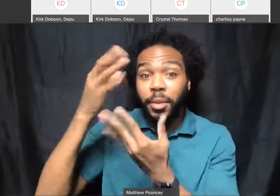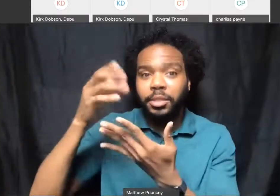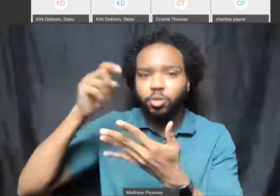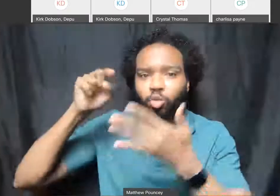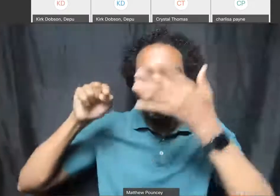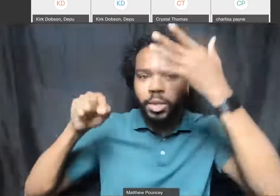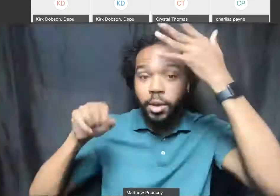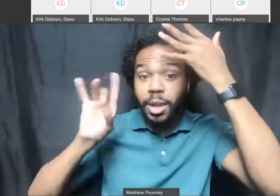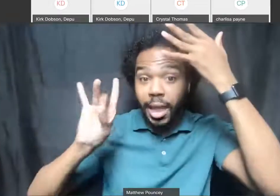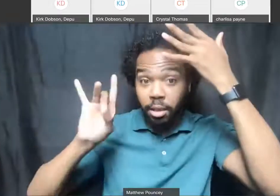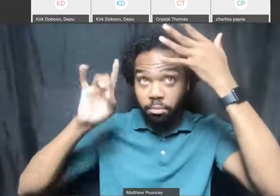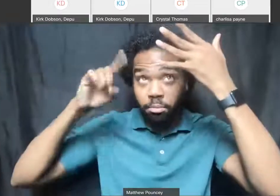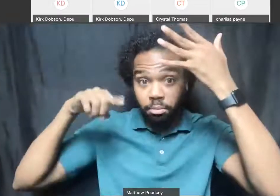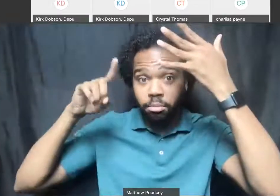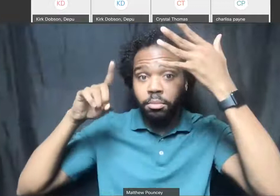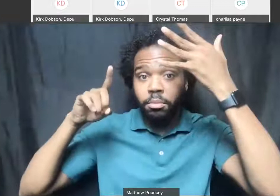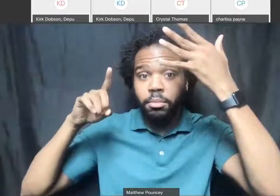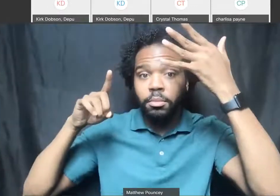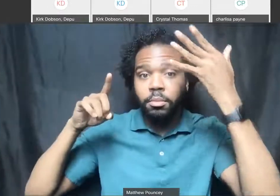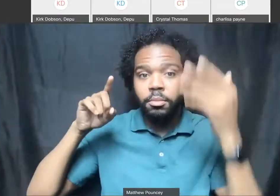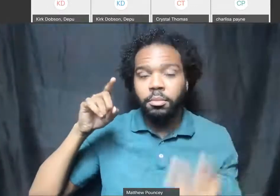8 rows.